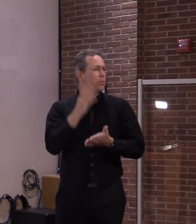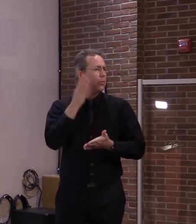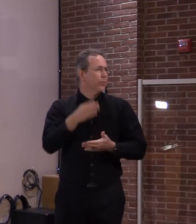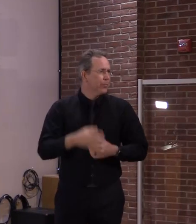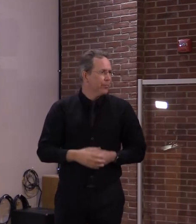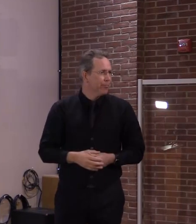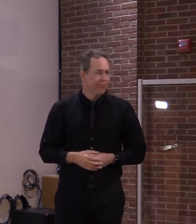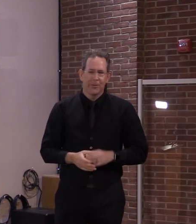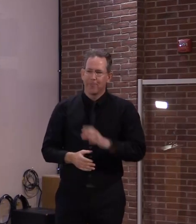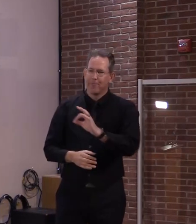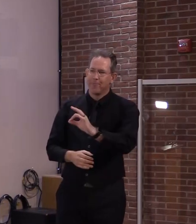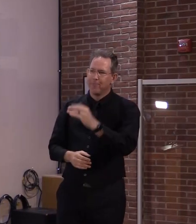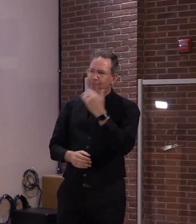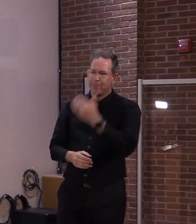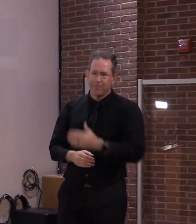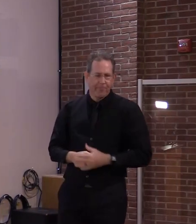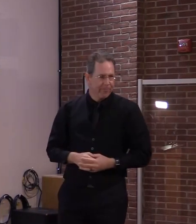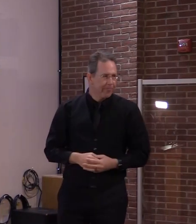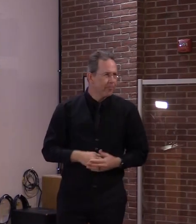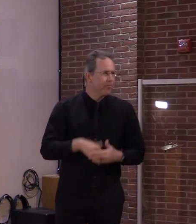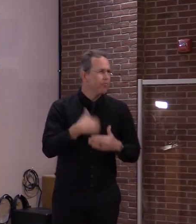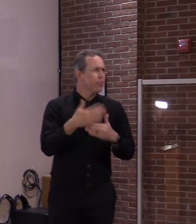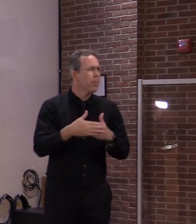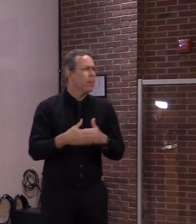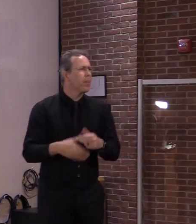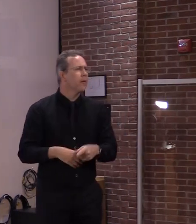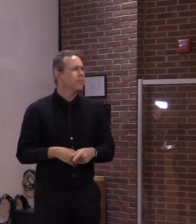Guy Page, Chronicle of the Vermont State